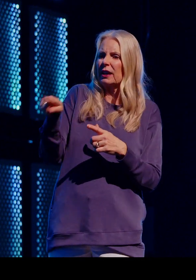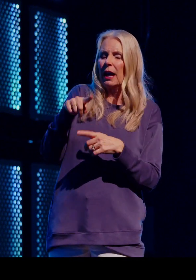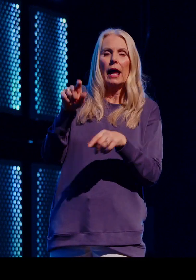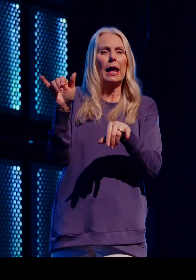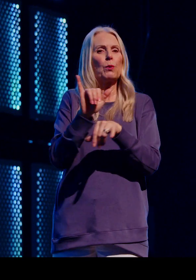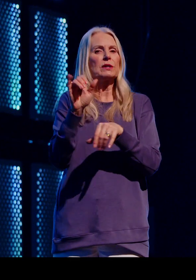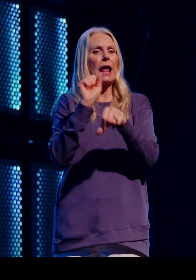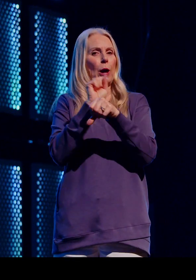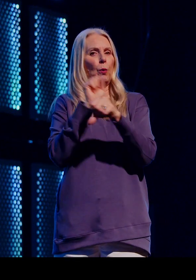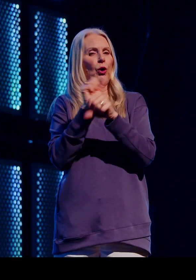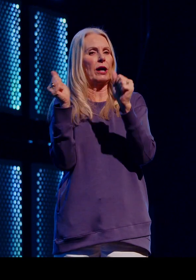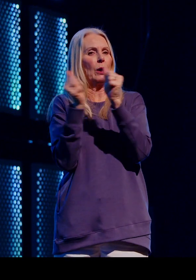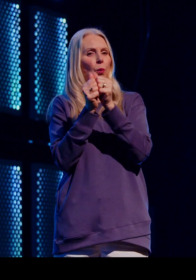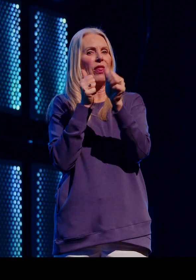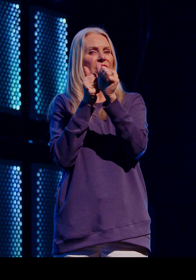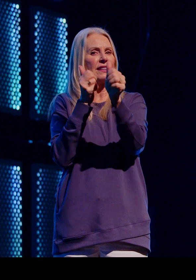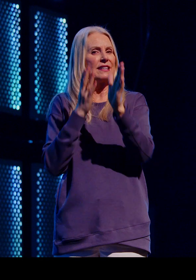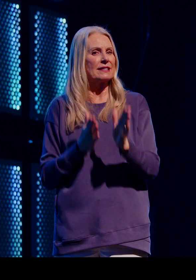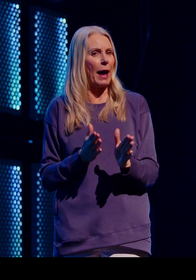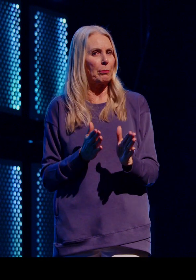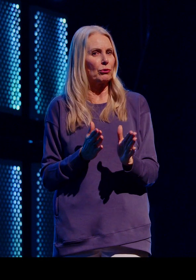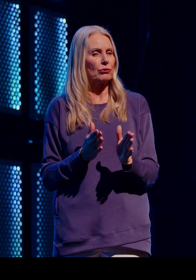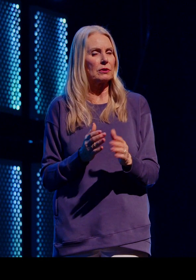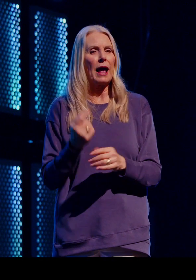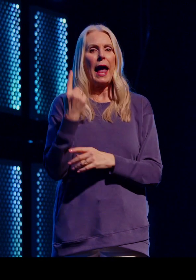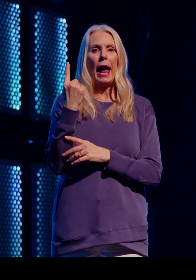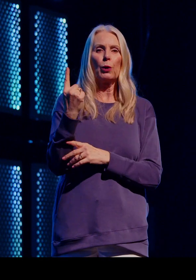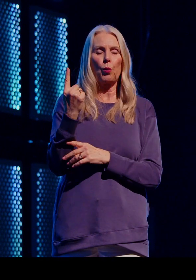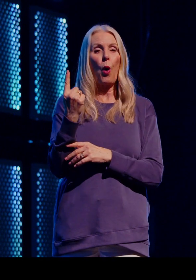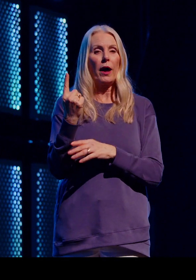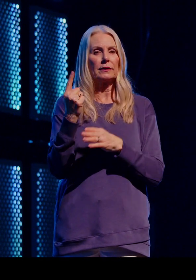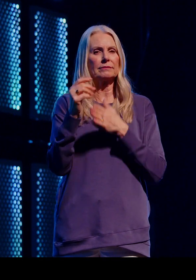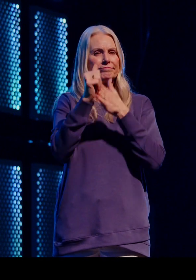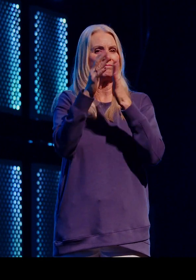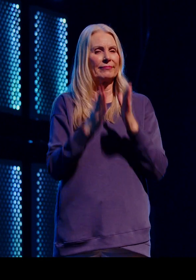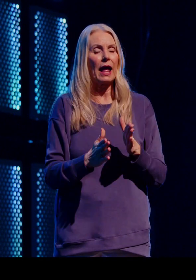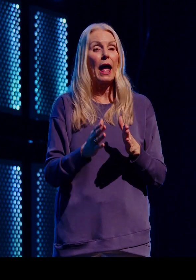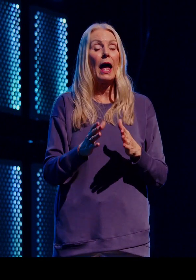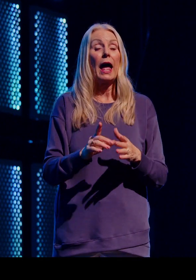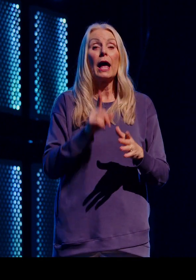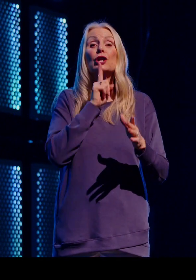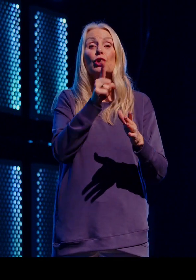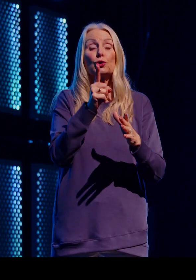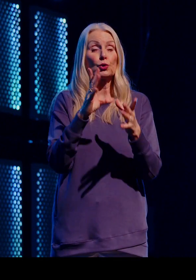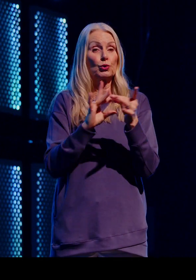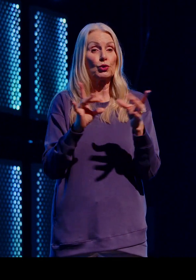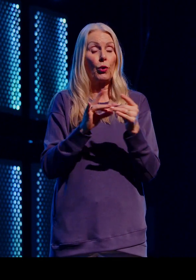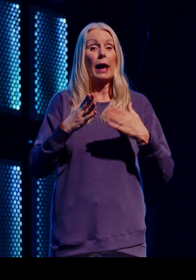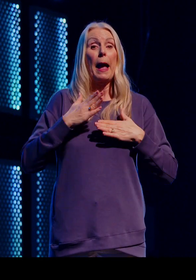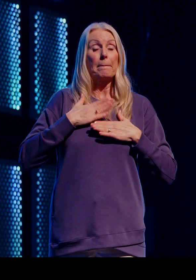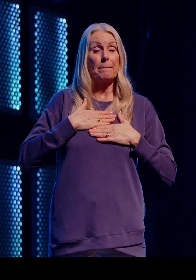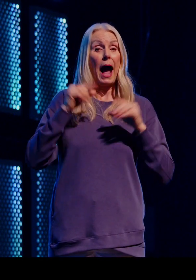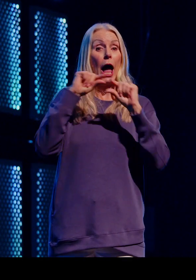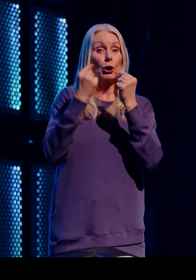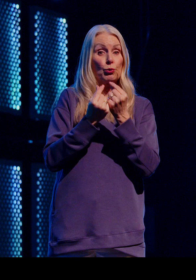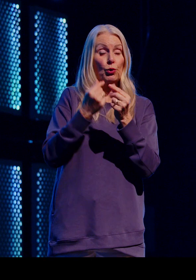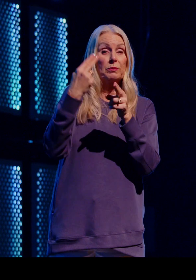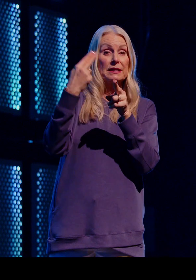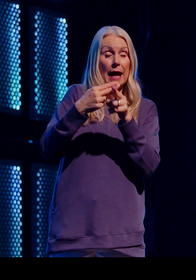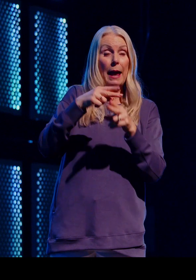working with disciples and an apostle. This is a true story. My group's name was Peter,